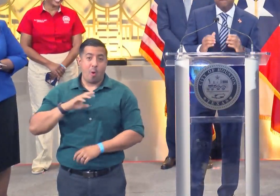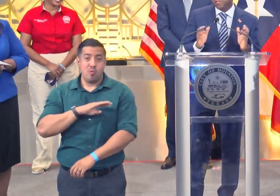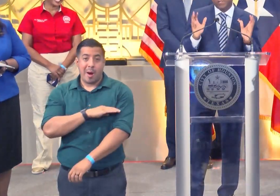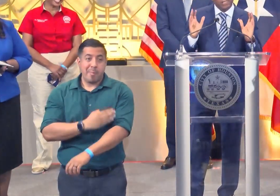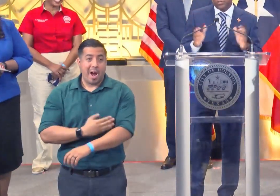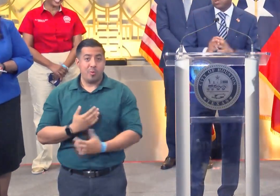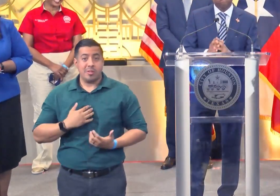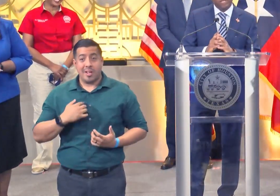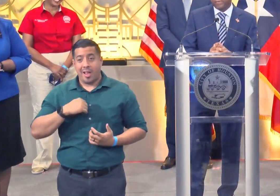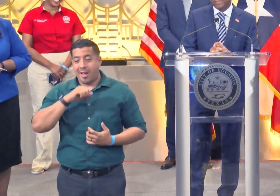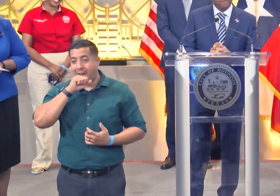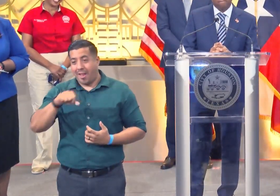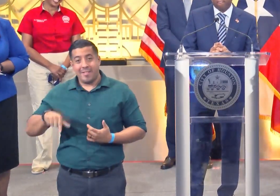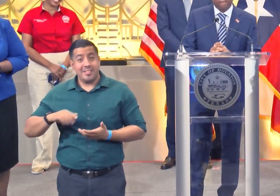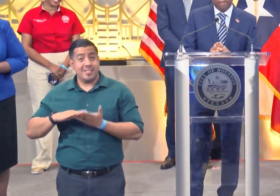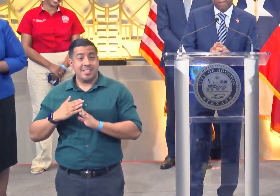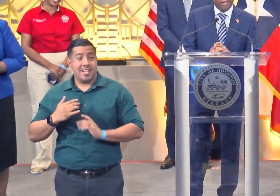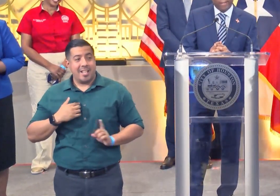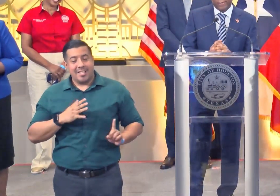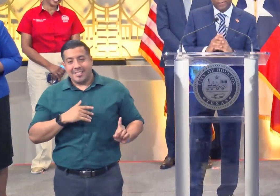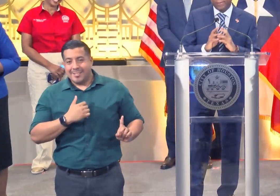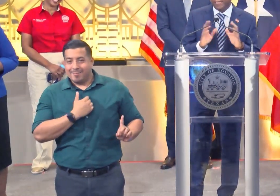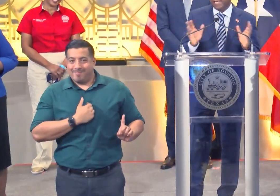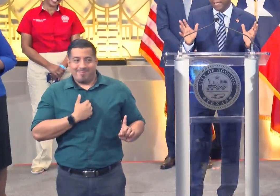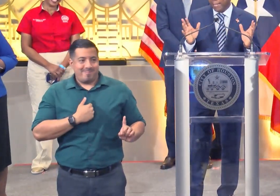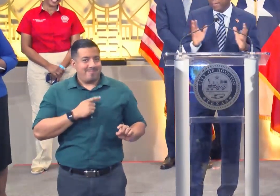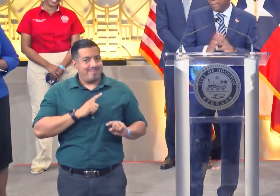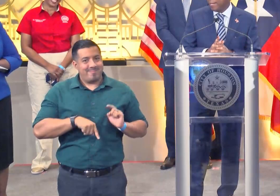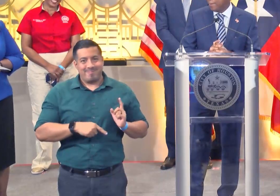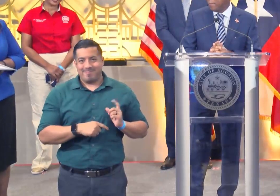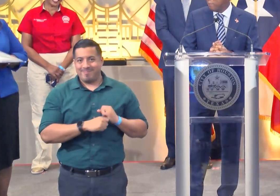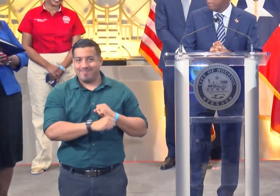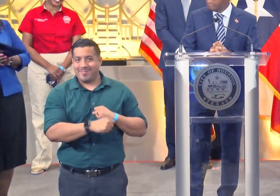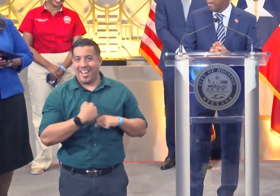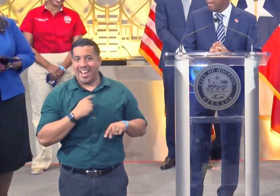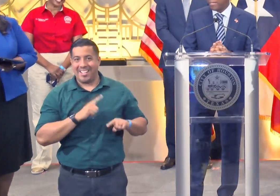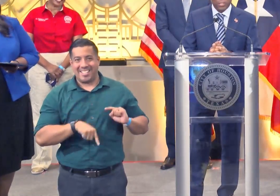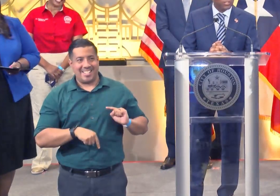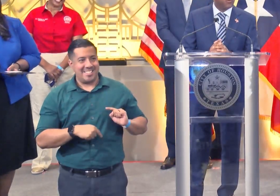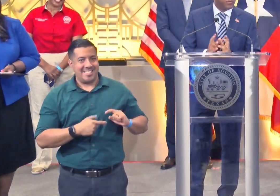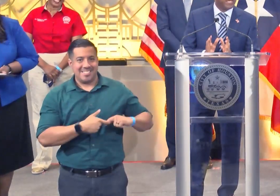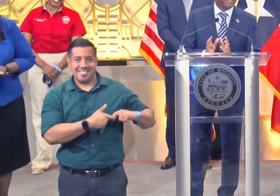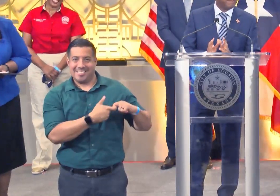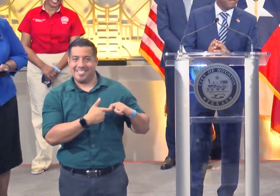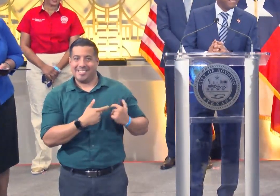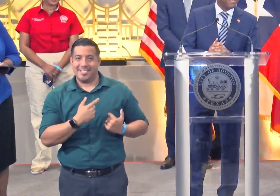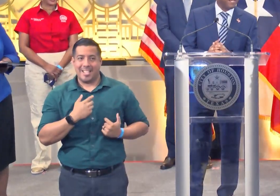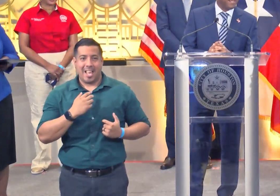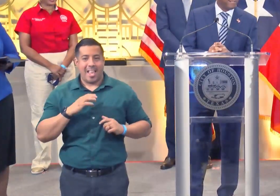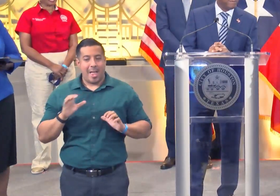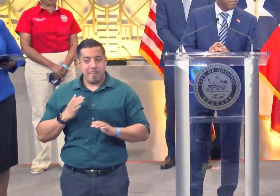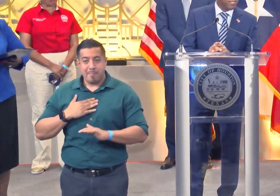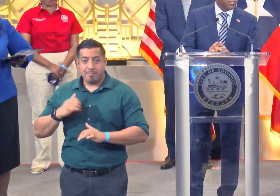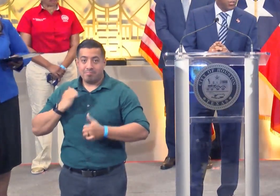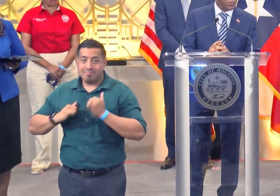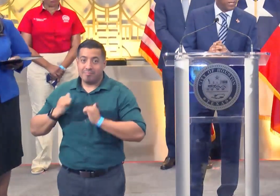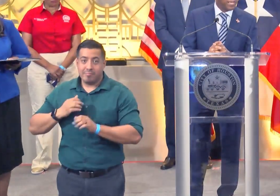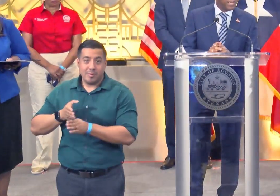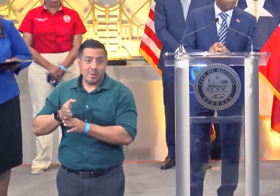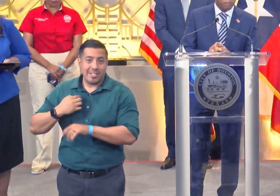I love this city so much, I just delayed my acting career.